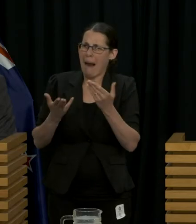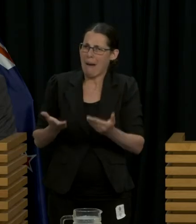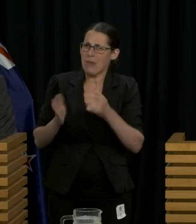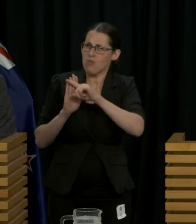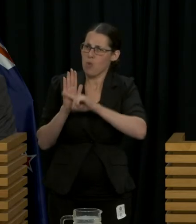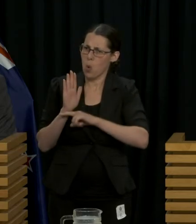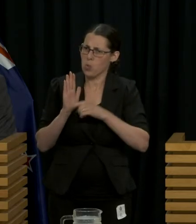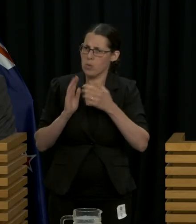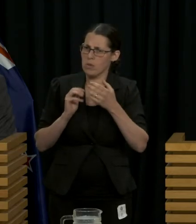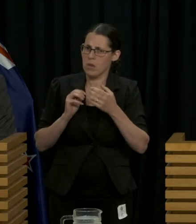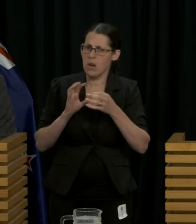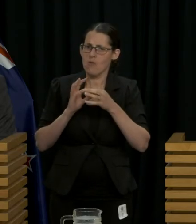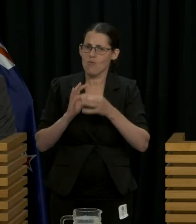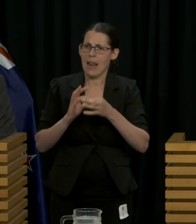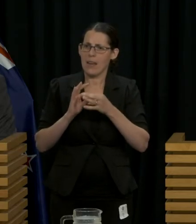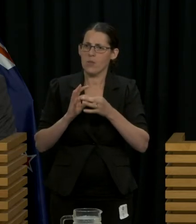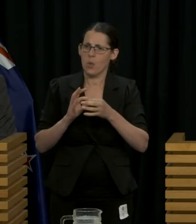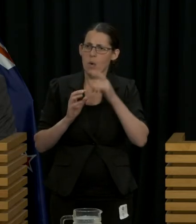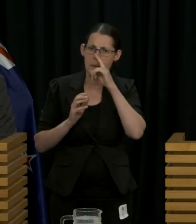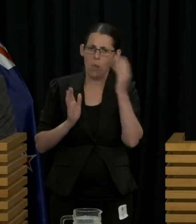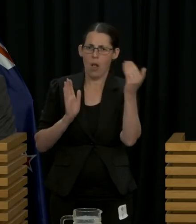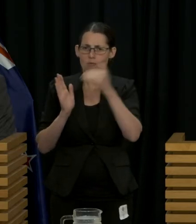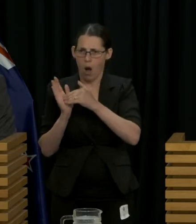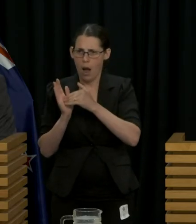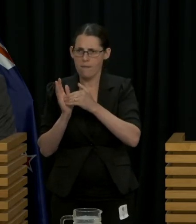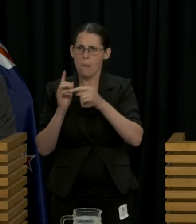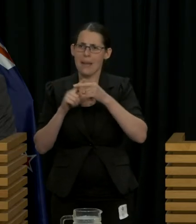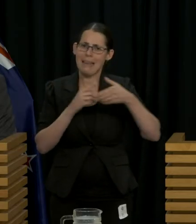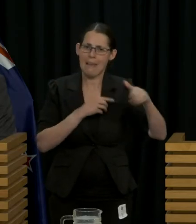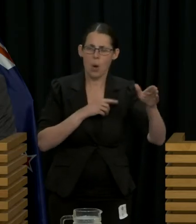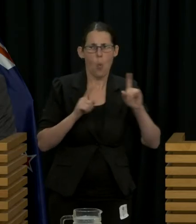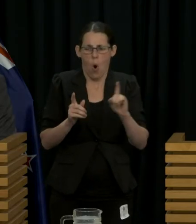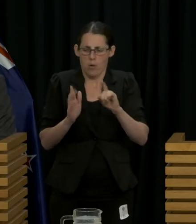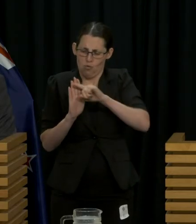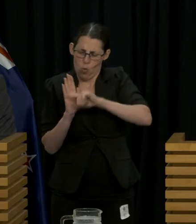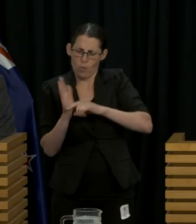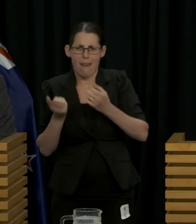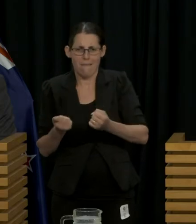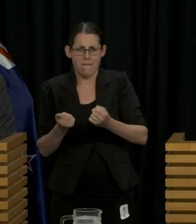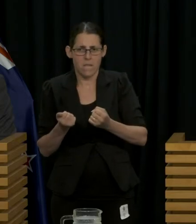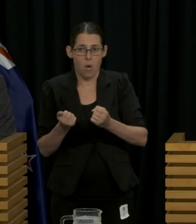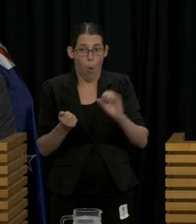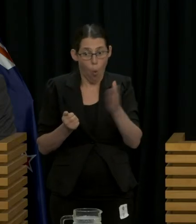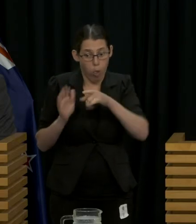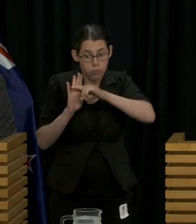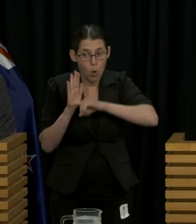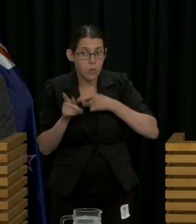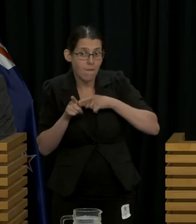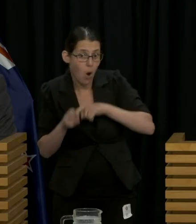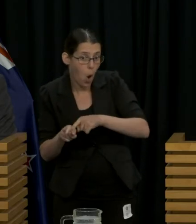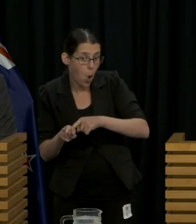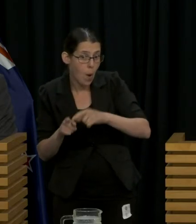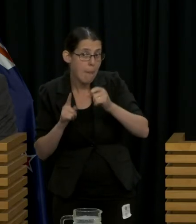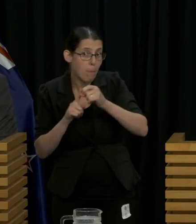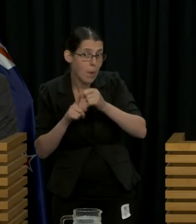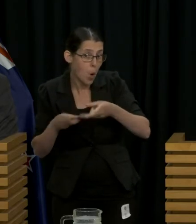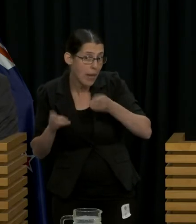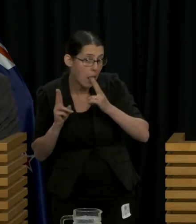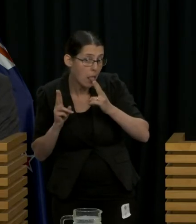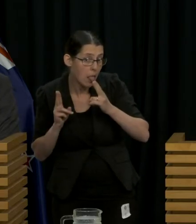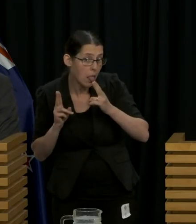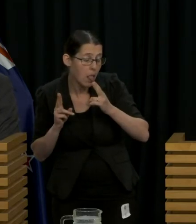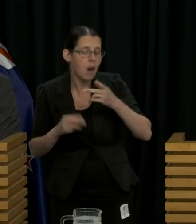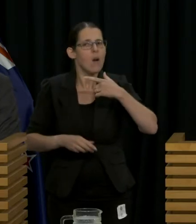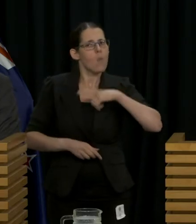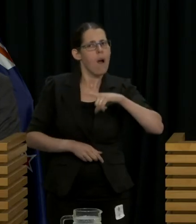arrive first off and then you've got people leaving. What are those regulations, and were they being followed at the pool room? Because it does seem surprising that